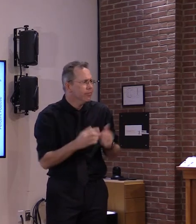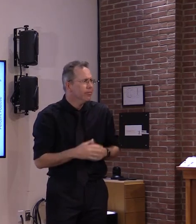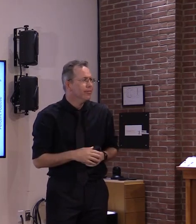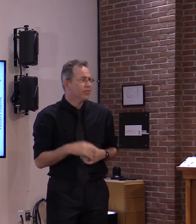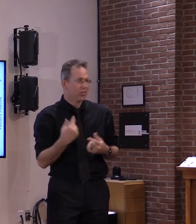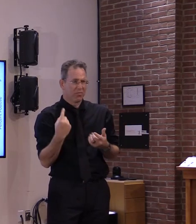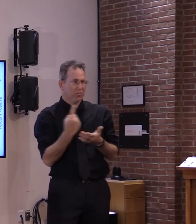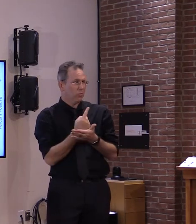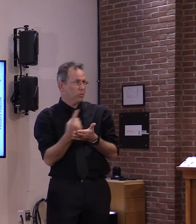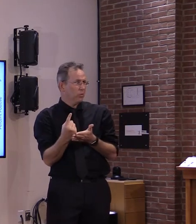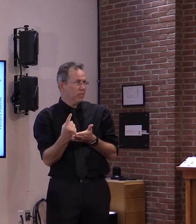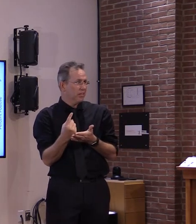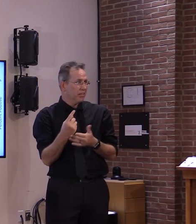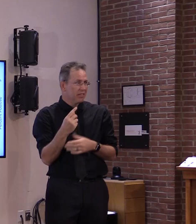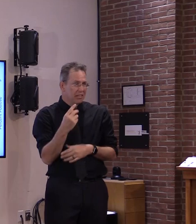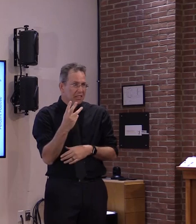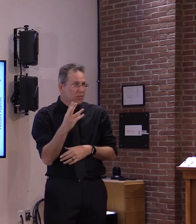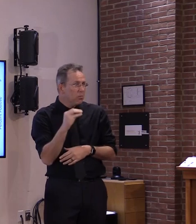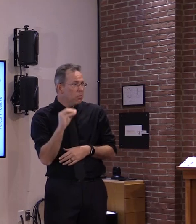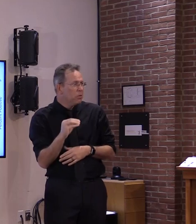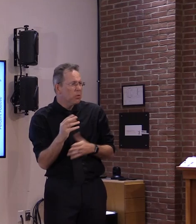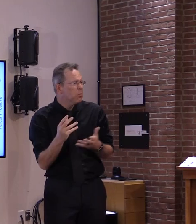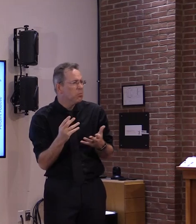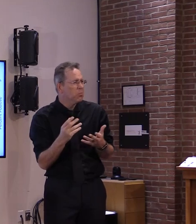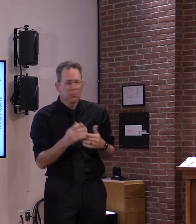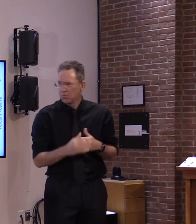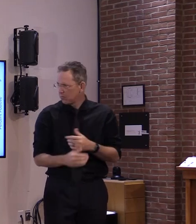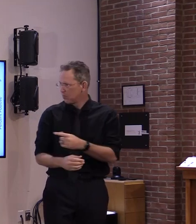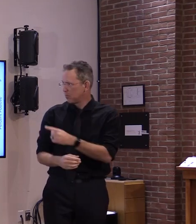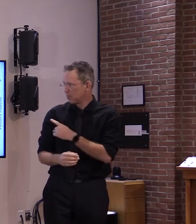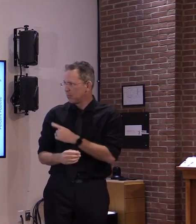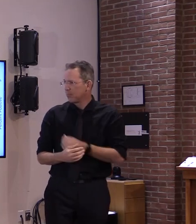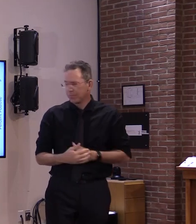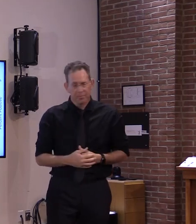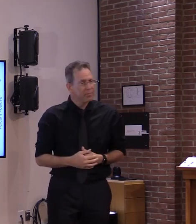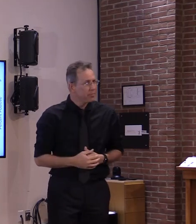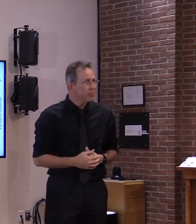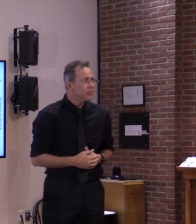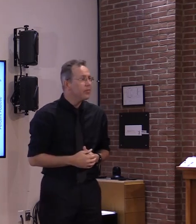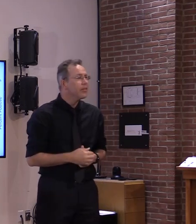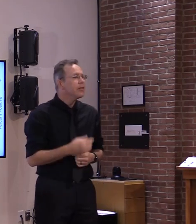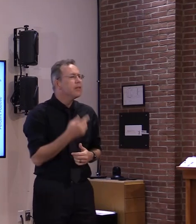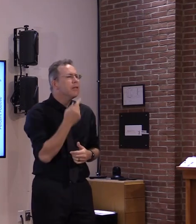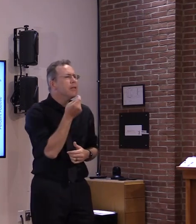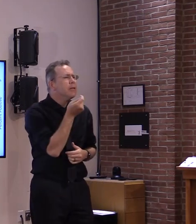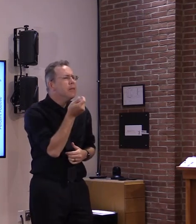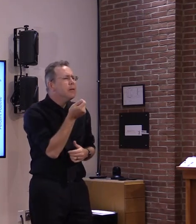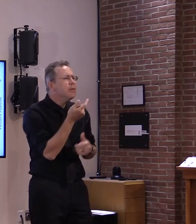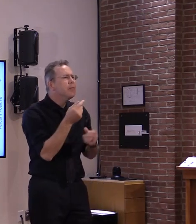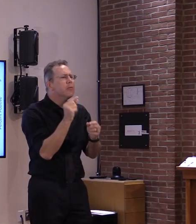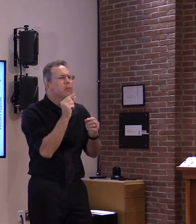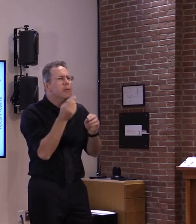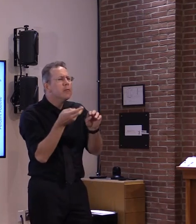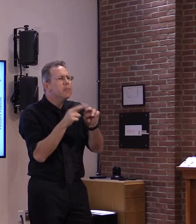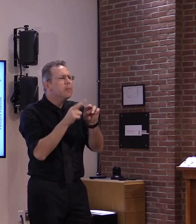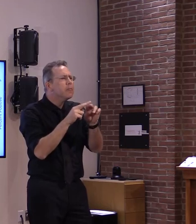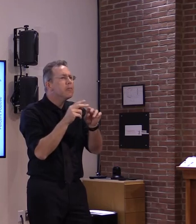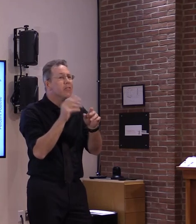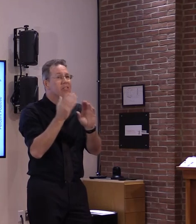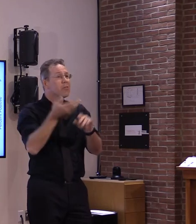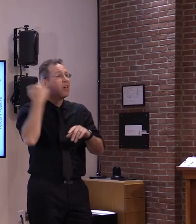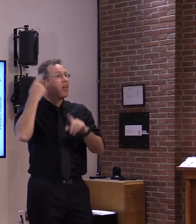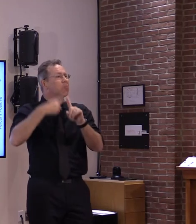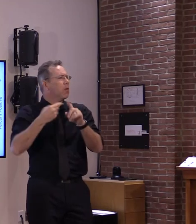0.64%. These are numbers that are a little higher than they were a month or two ago, but clearly still in